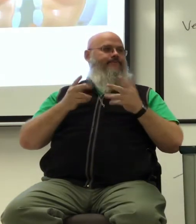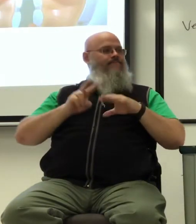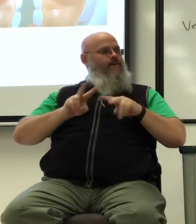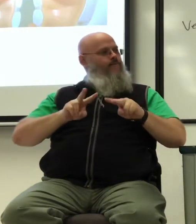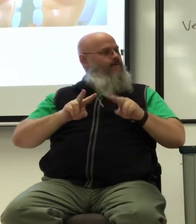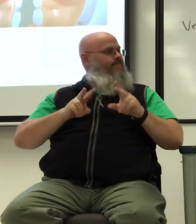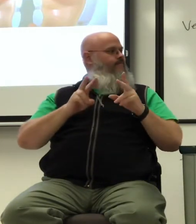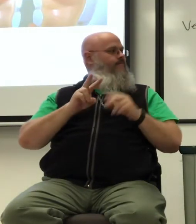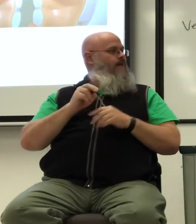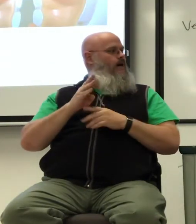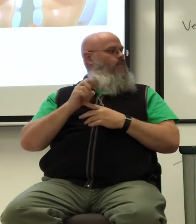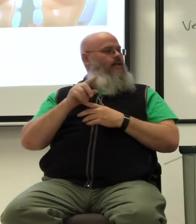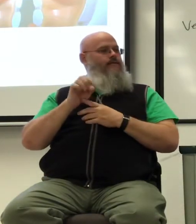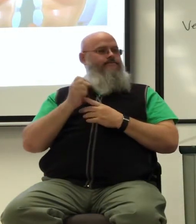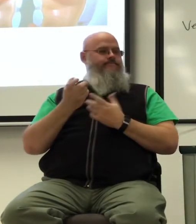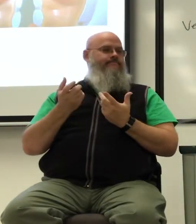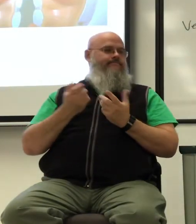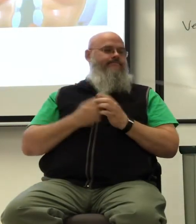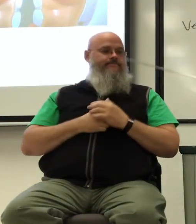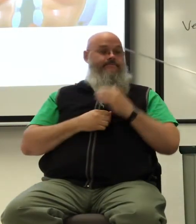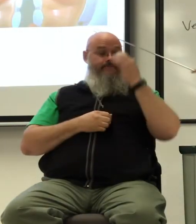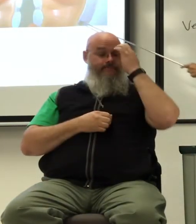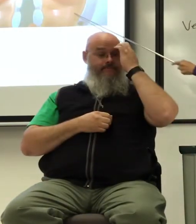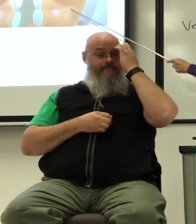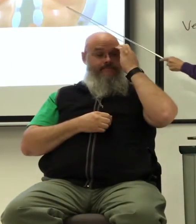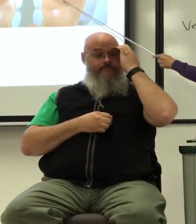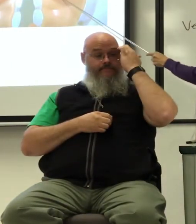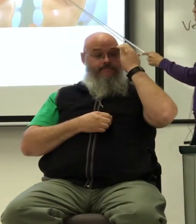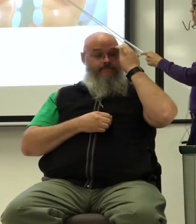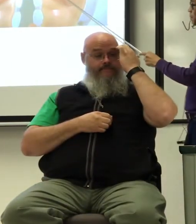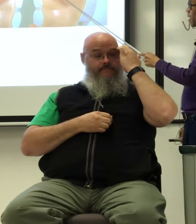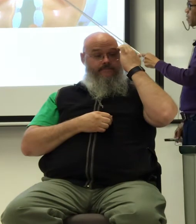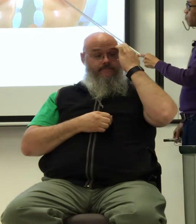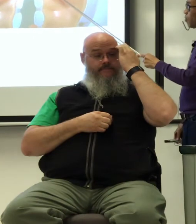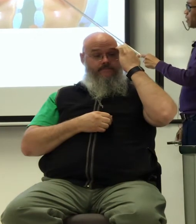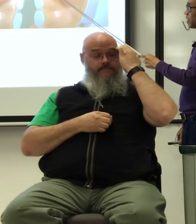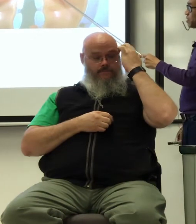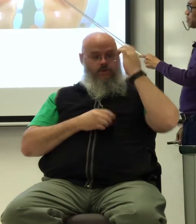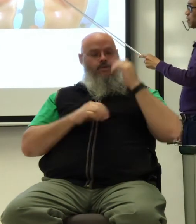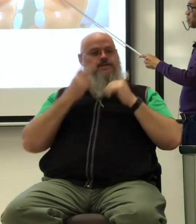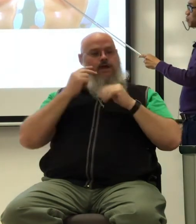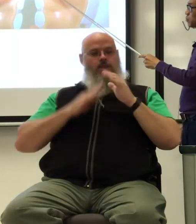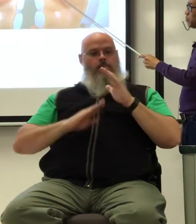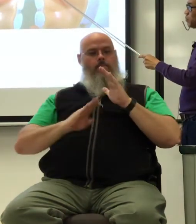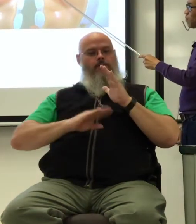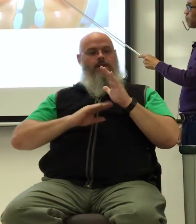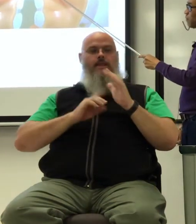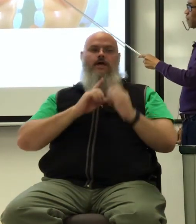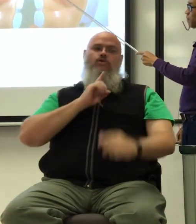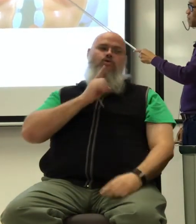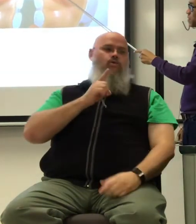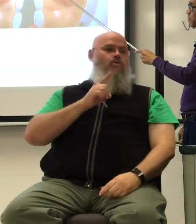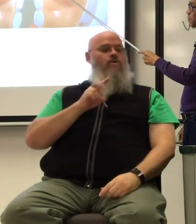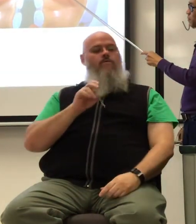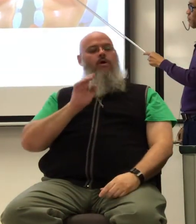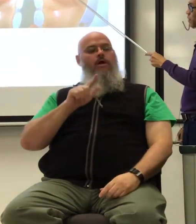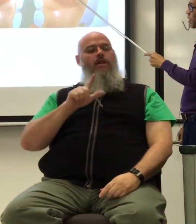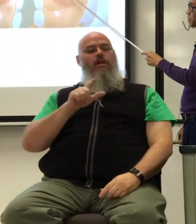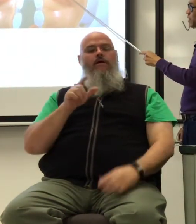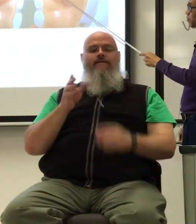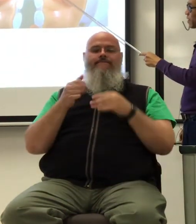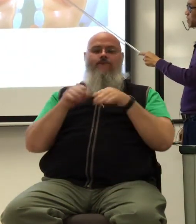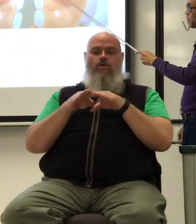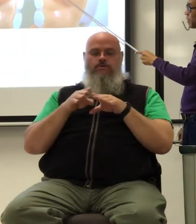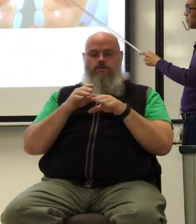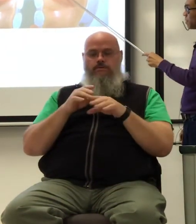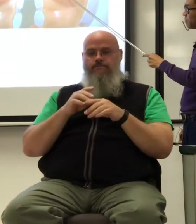So here's a picture of the model, and you can see the bottom one is the true vocal fold. The vestibular fold, again,